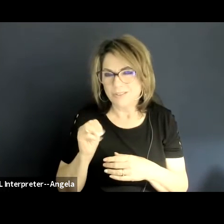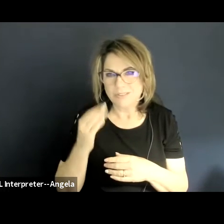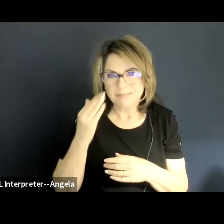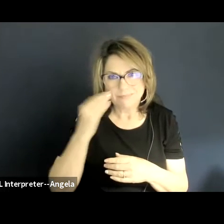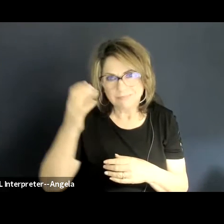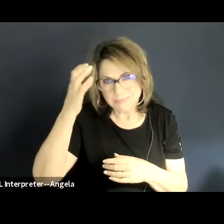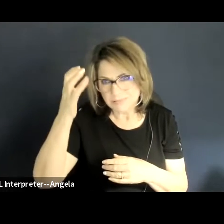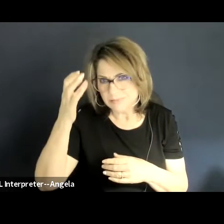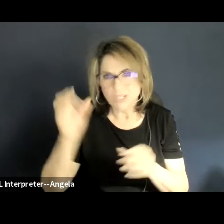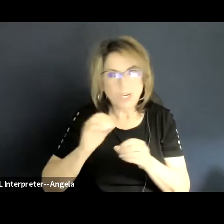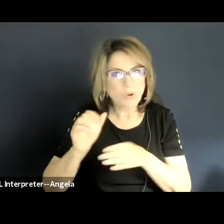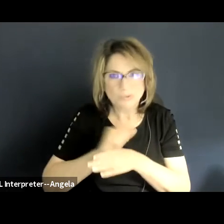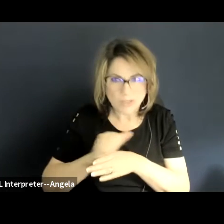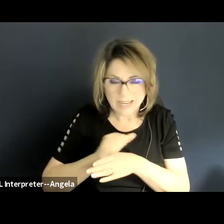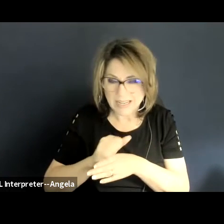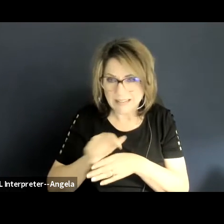little training,